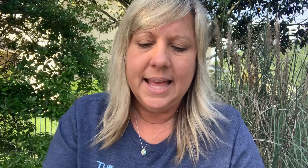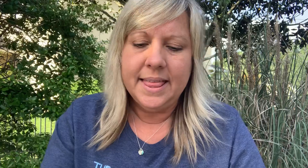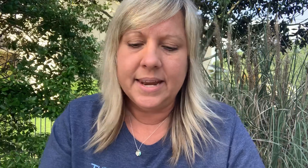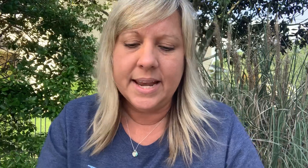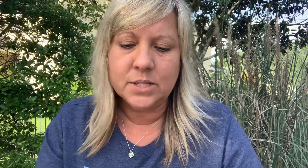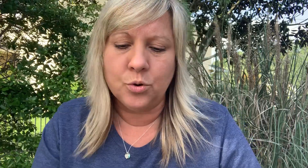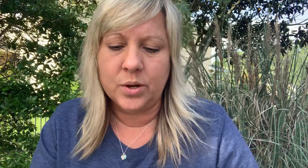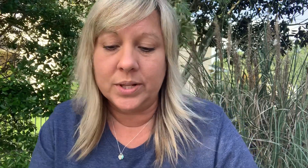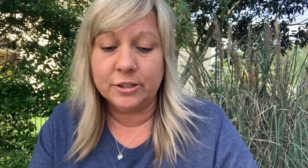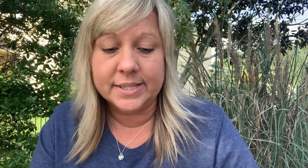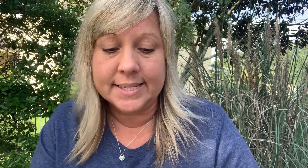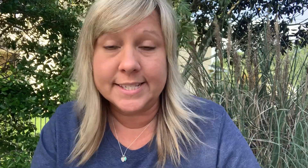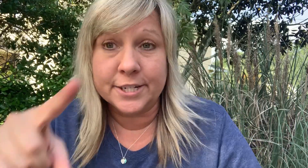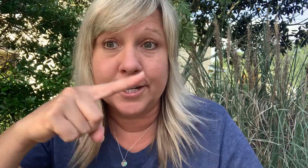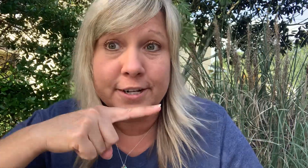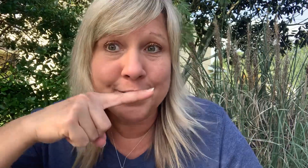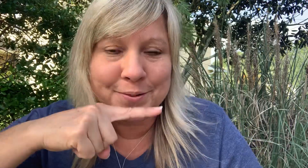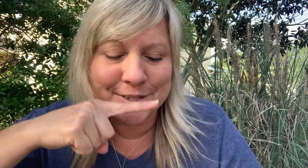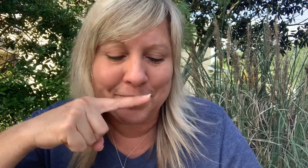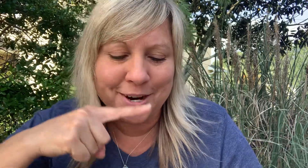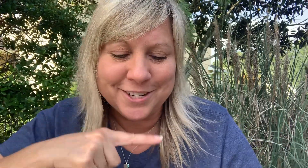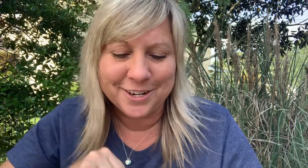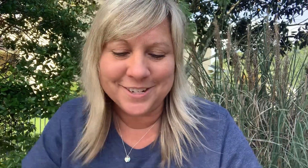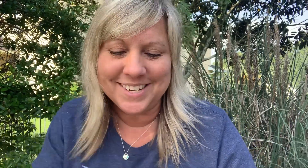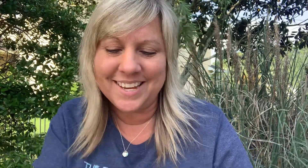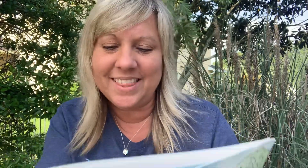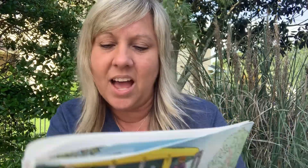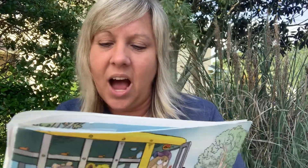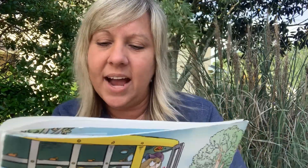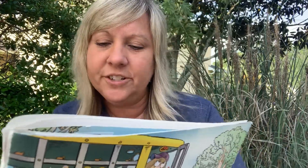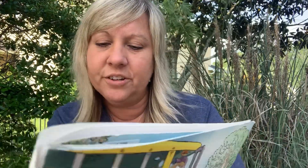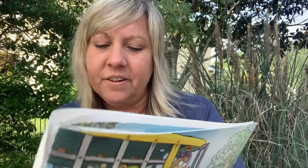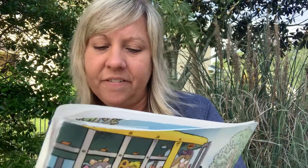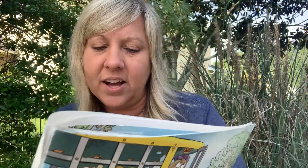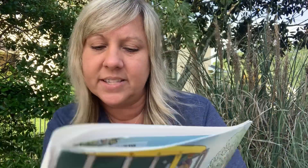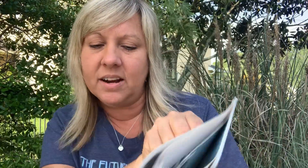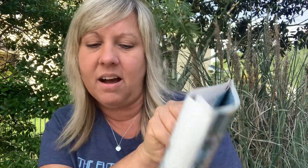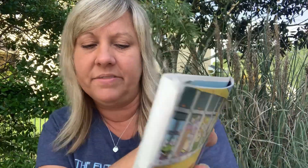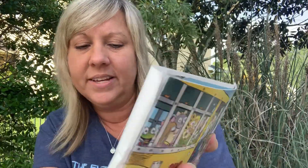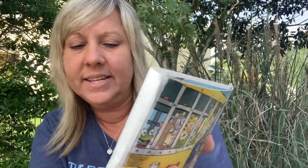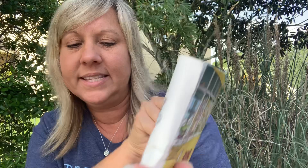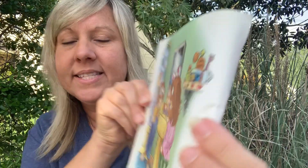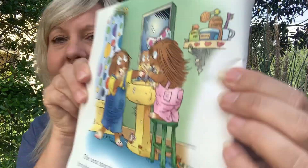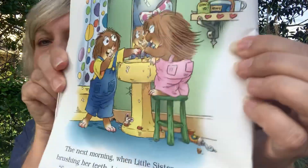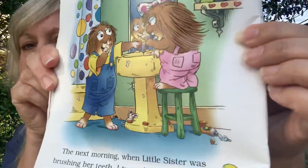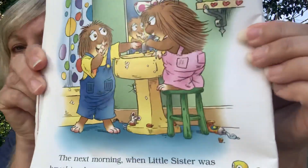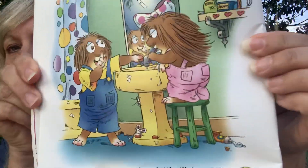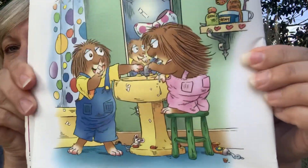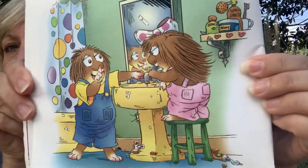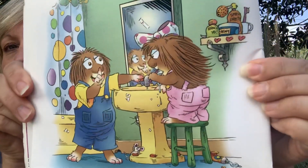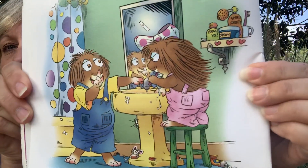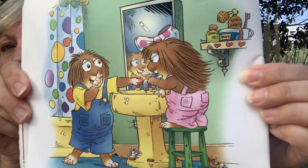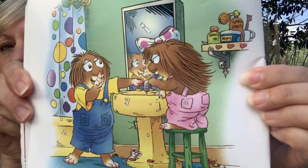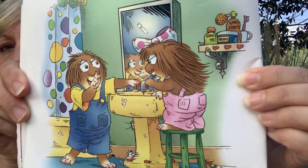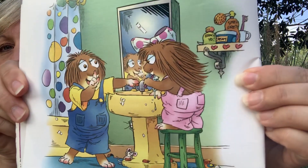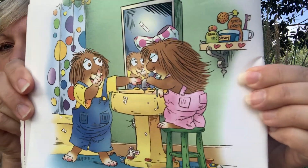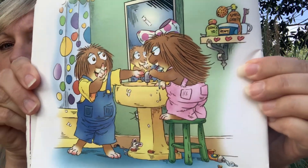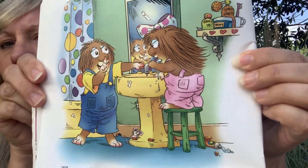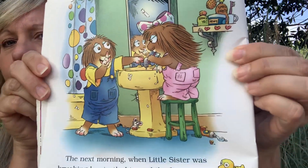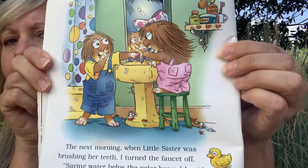The next morning when little sister was brushing her teeth, I turned the faucet off. "Saving water helps the polar